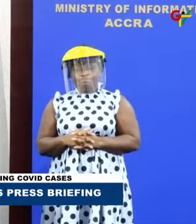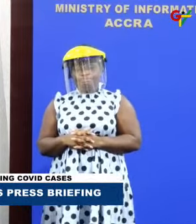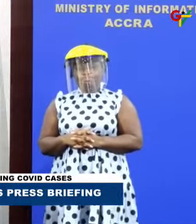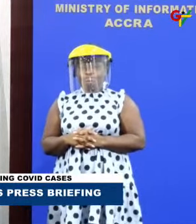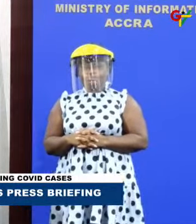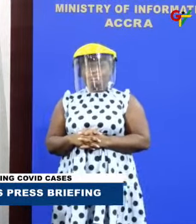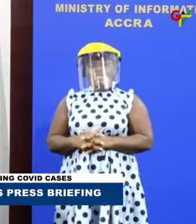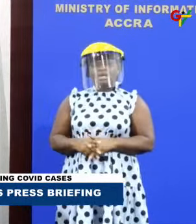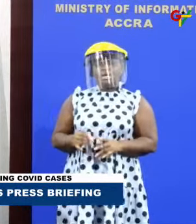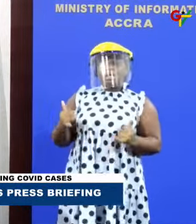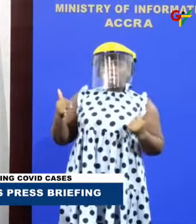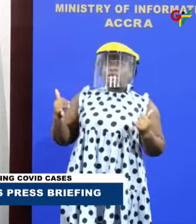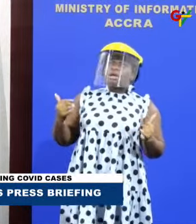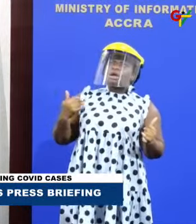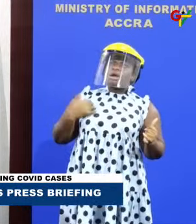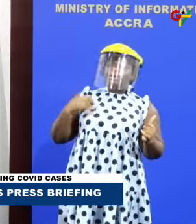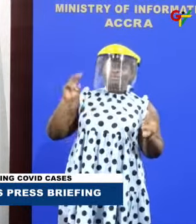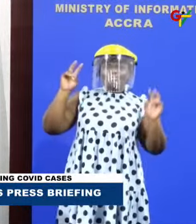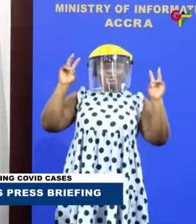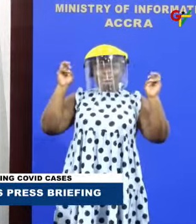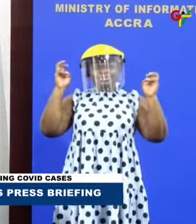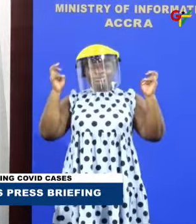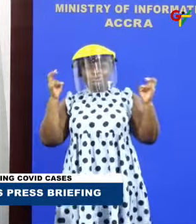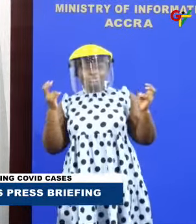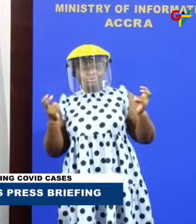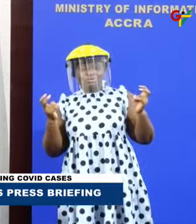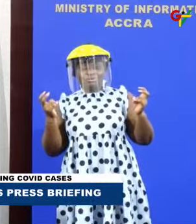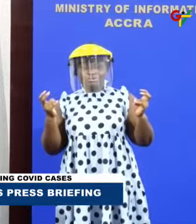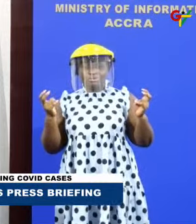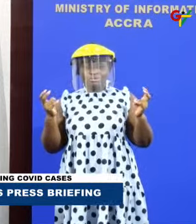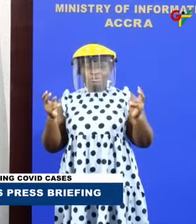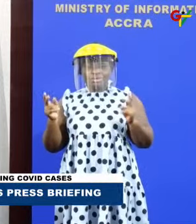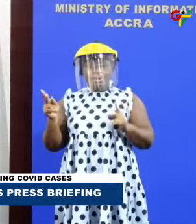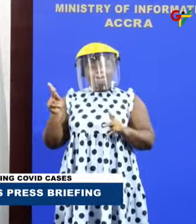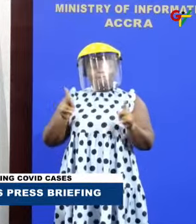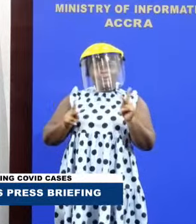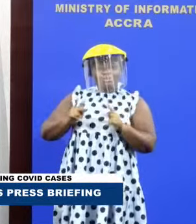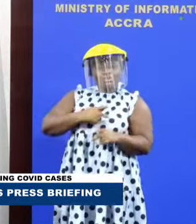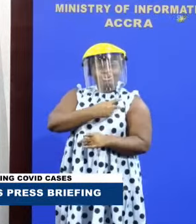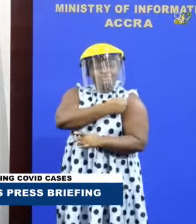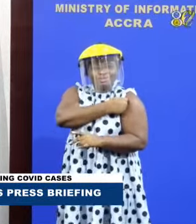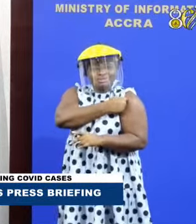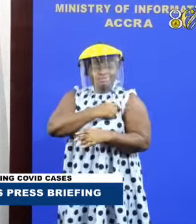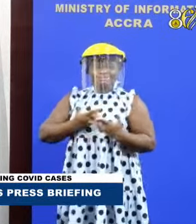There has been an issue of update on the verification of those who are vaccinated.